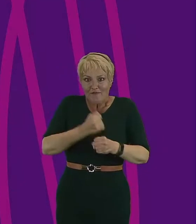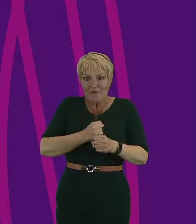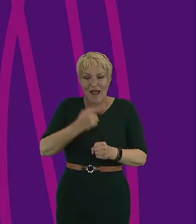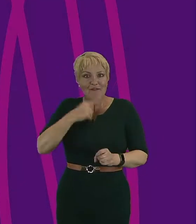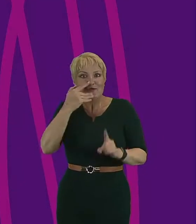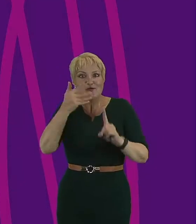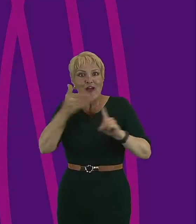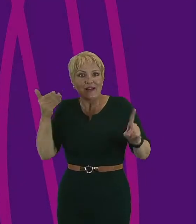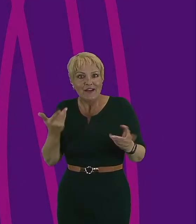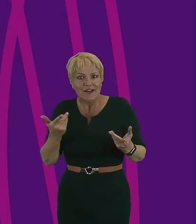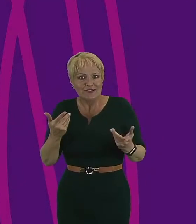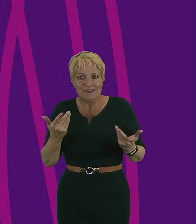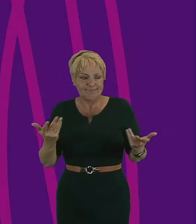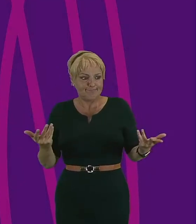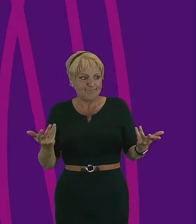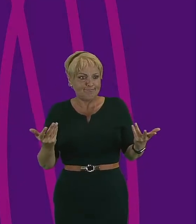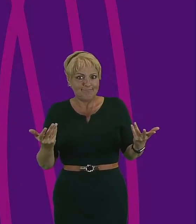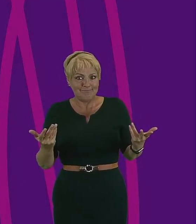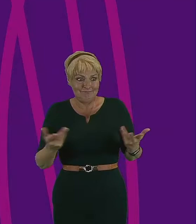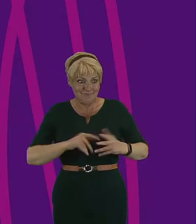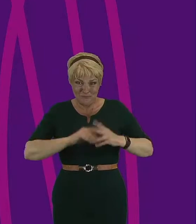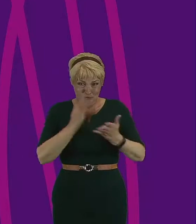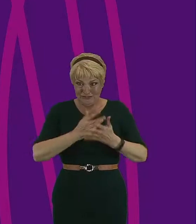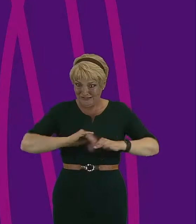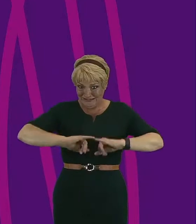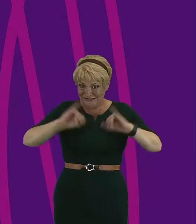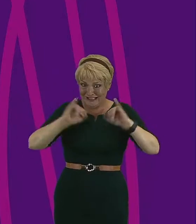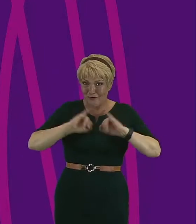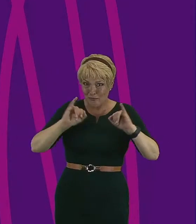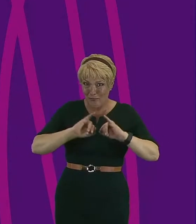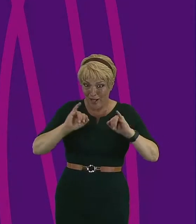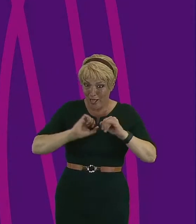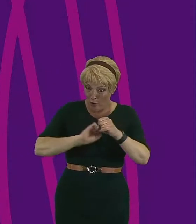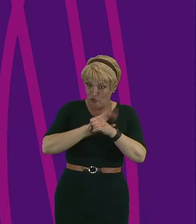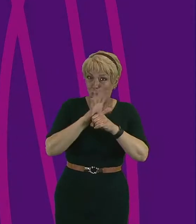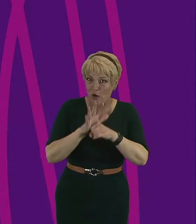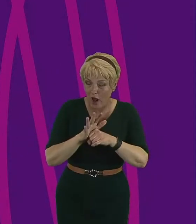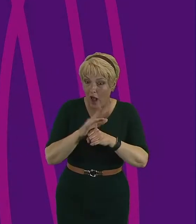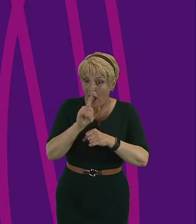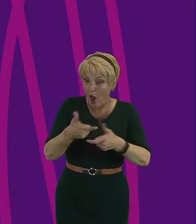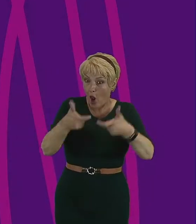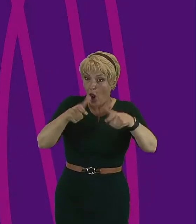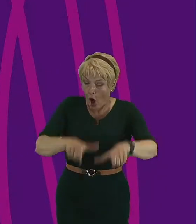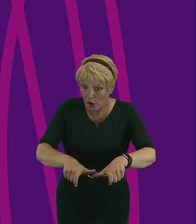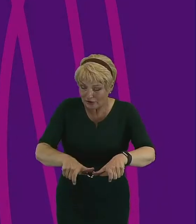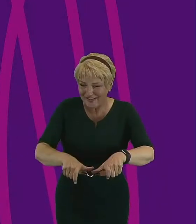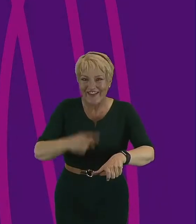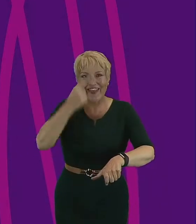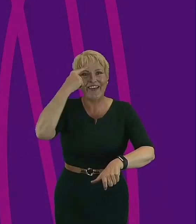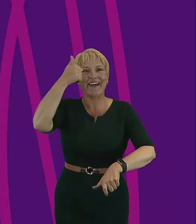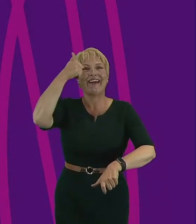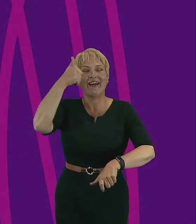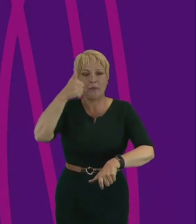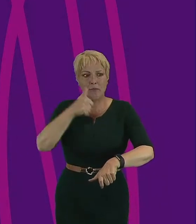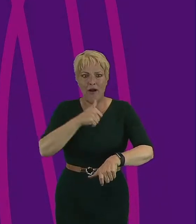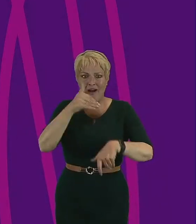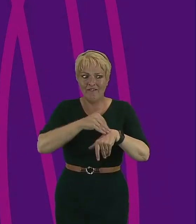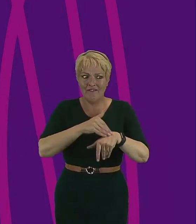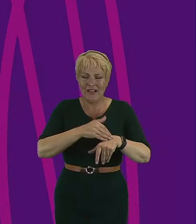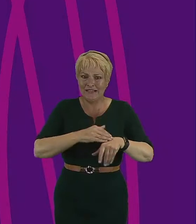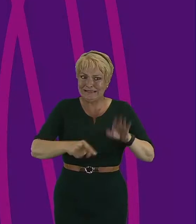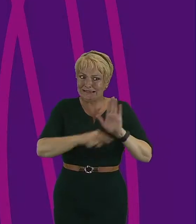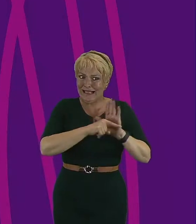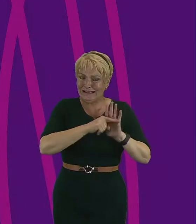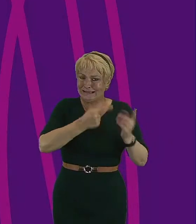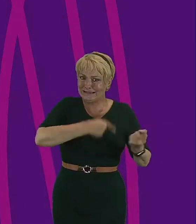to be a terrible thing, but actually a consequence of some of the lockdown, and therefore we should work very hard to make sure that we're